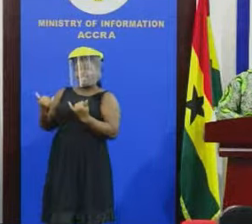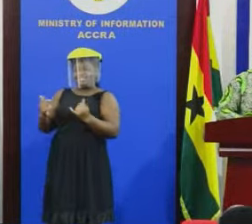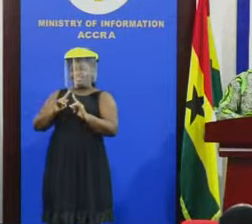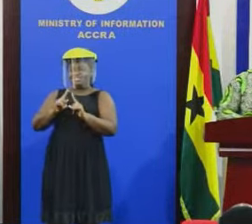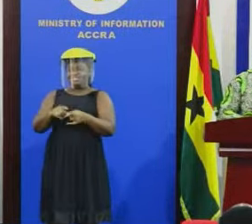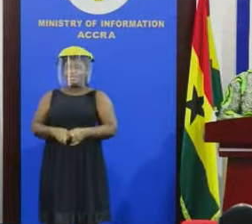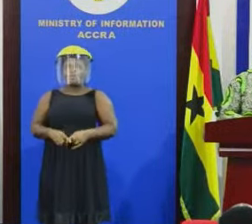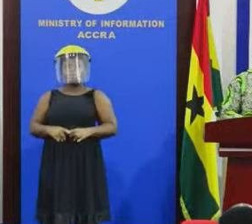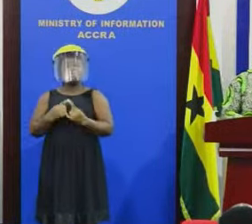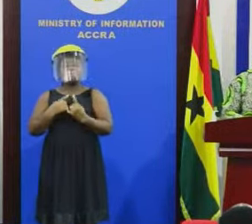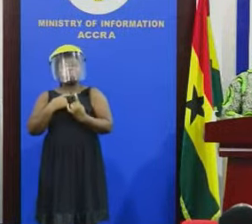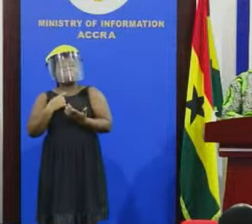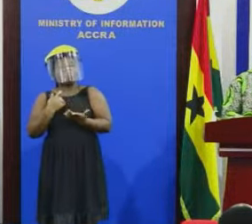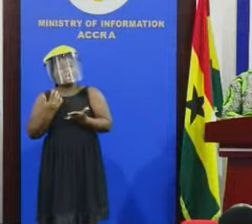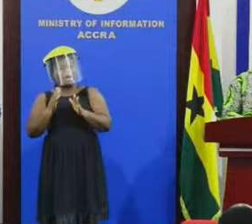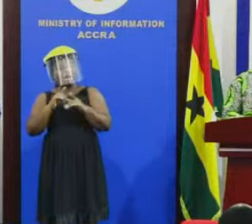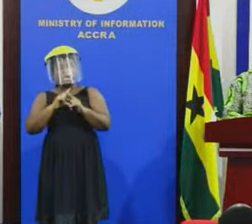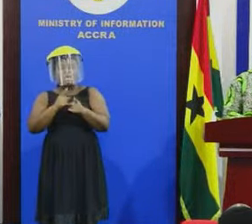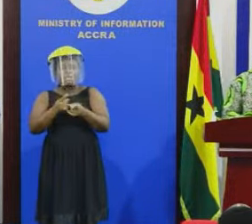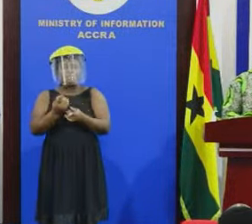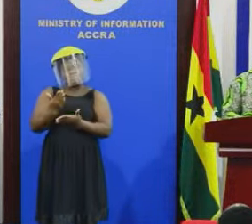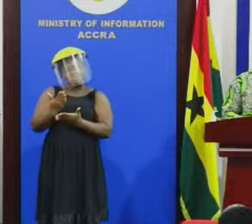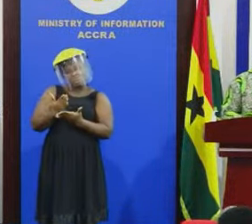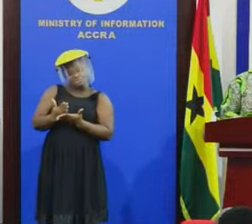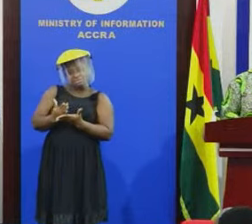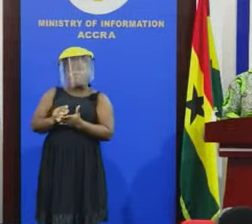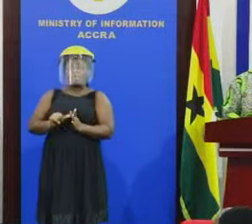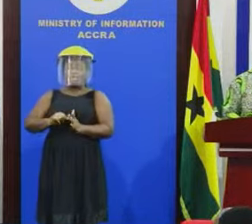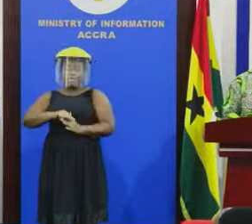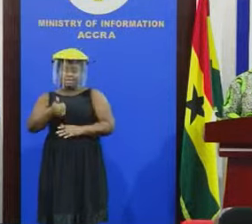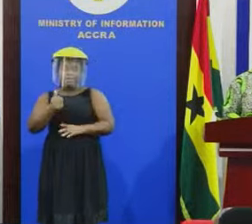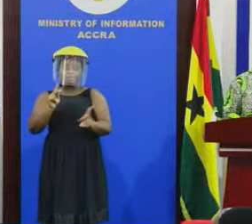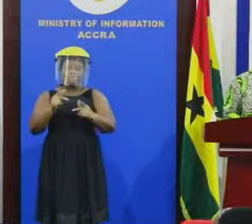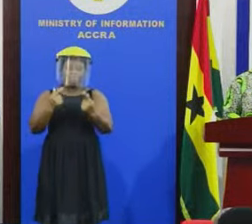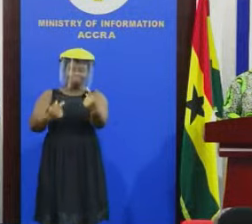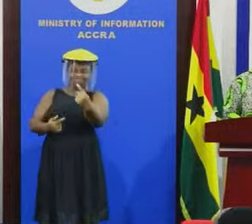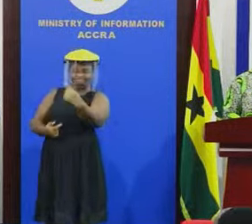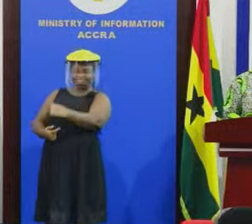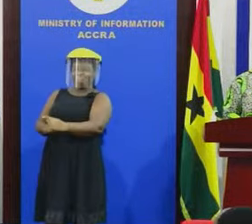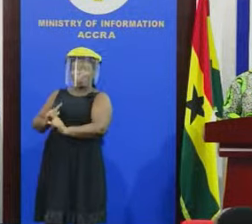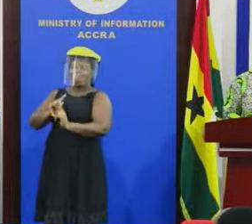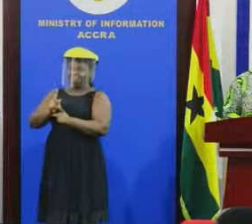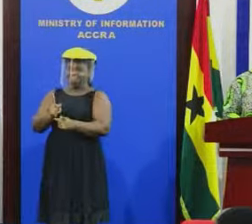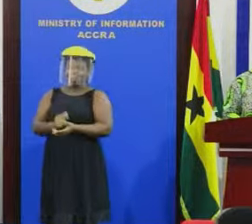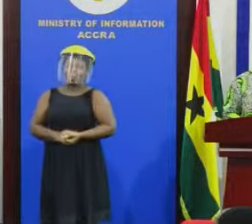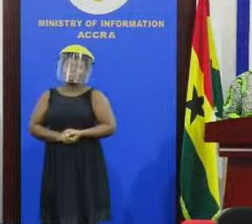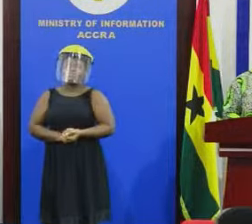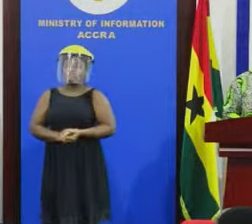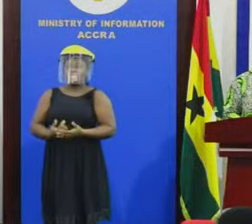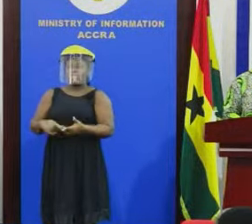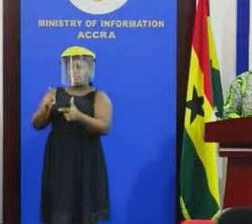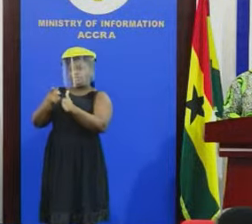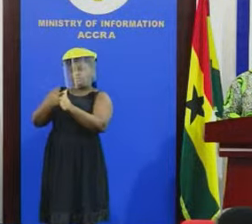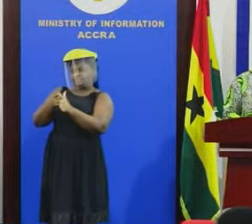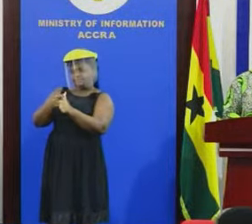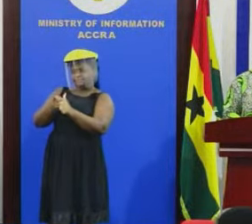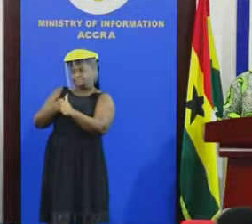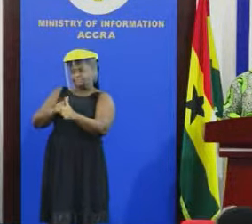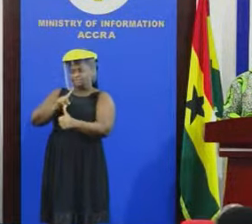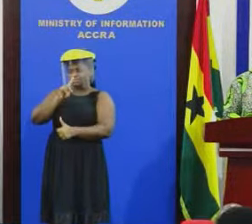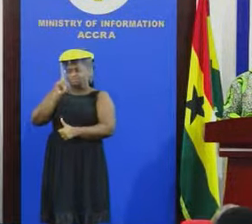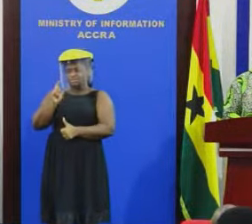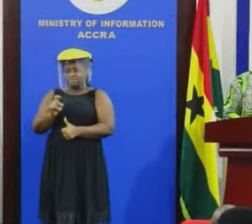would attempt to answer some of them, and then some of them, my technical people would also assist. The first